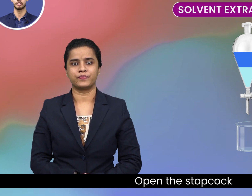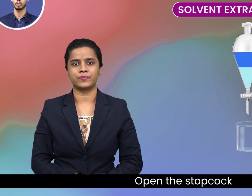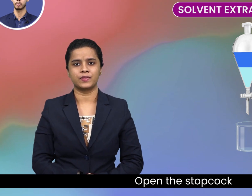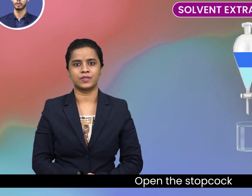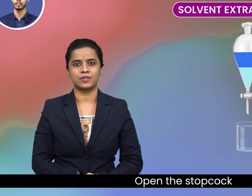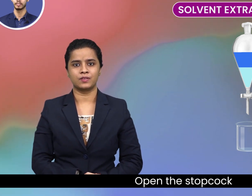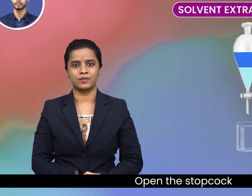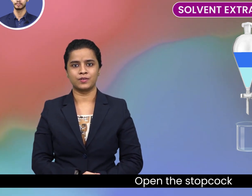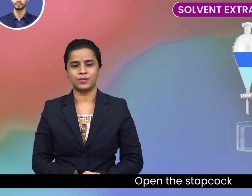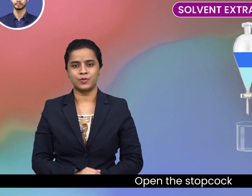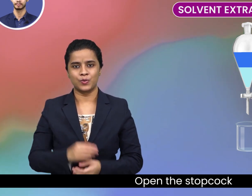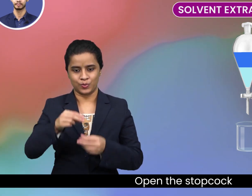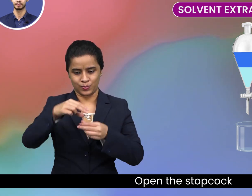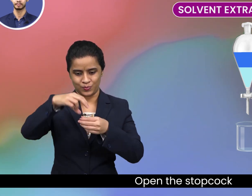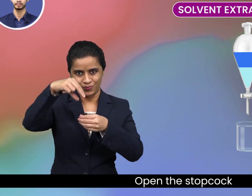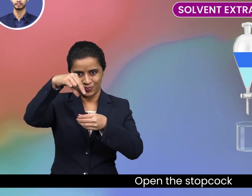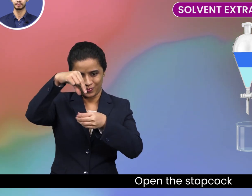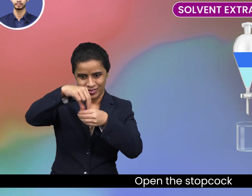Open the stopcock